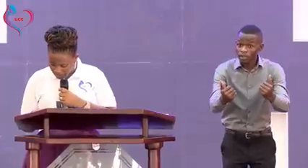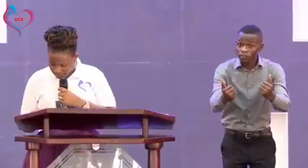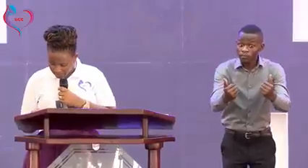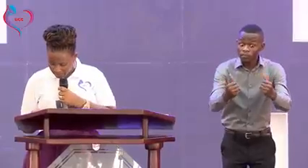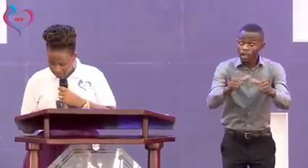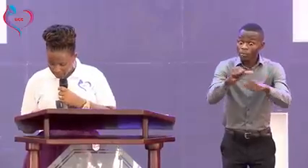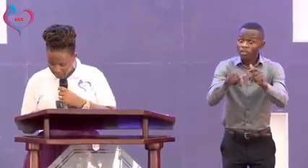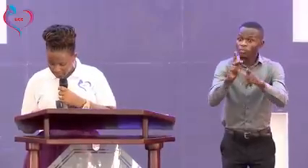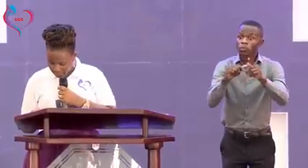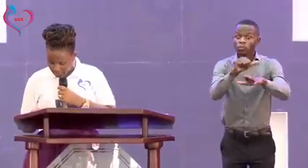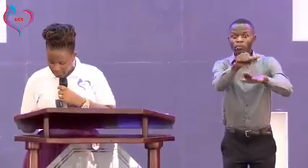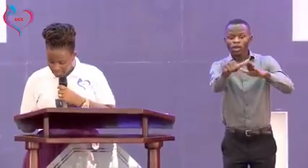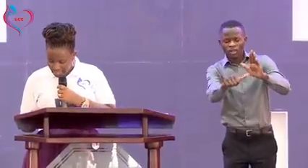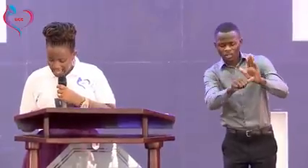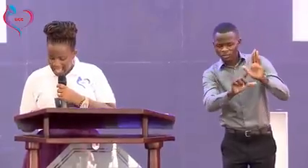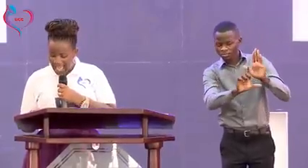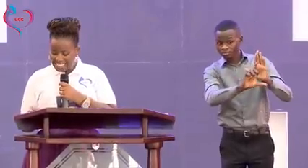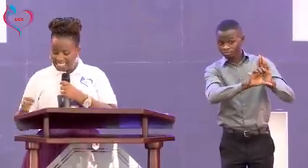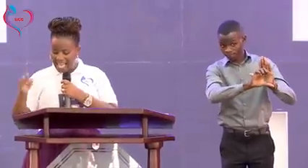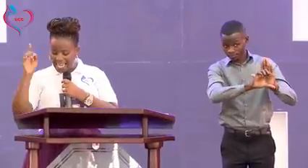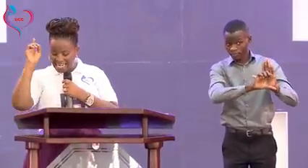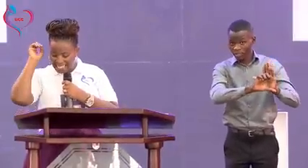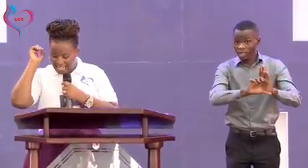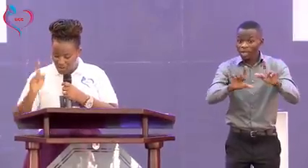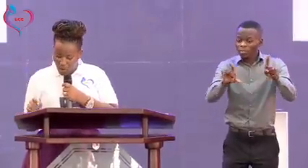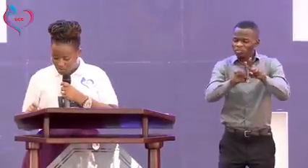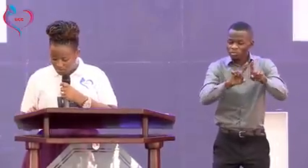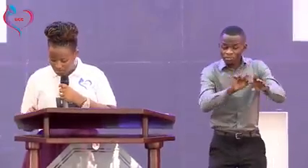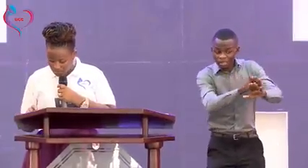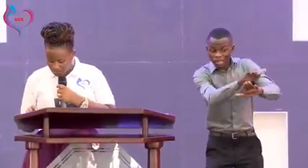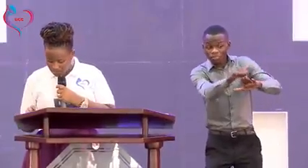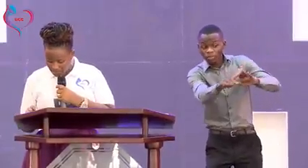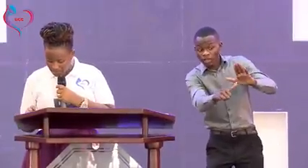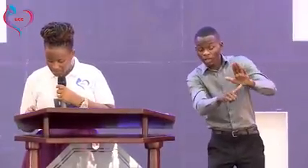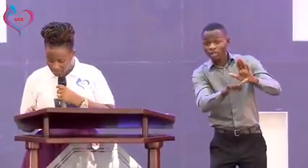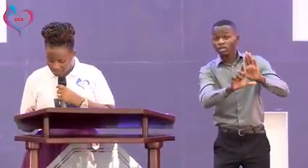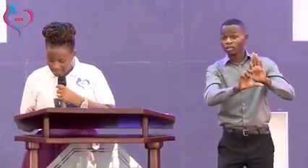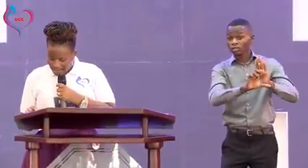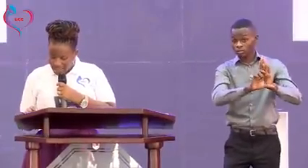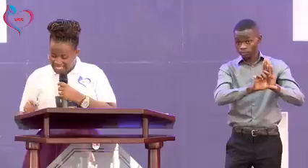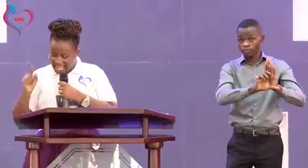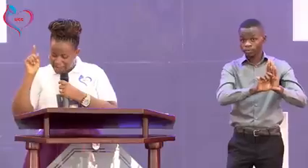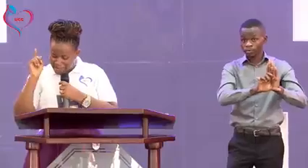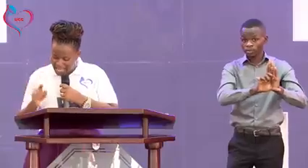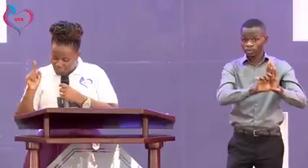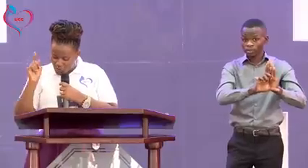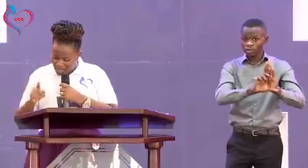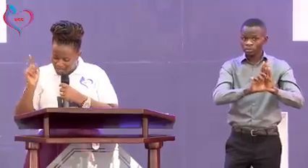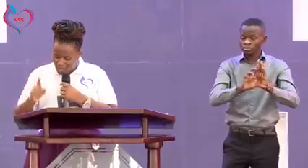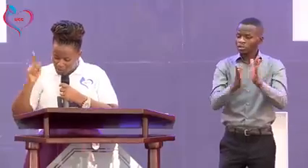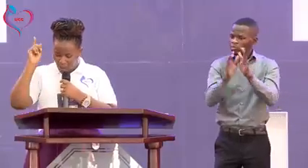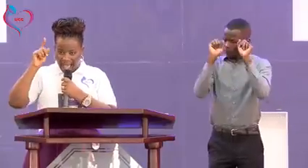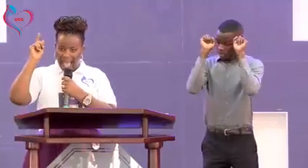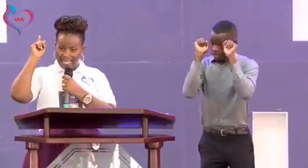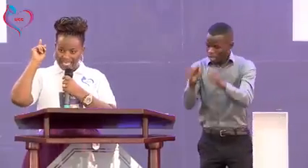law, nteri abali wansi wa mateka, as under the law, abali wansi wa mateka, that I might